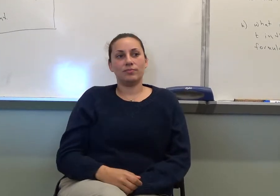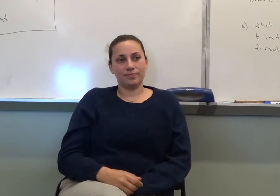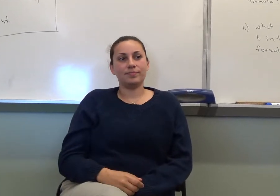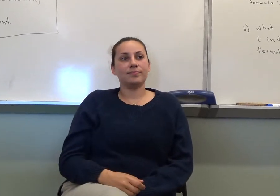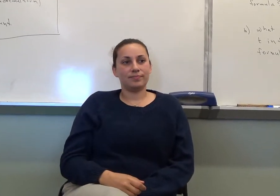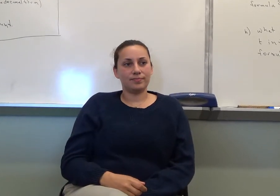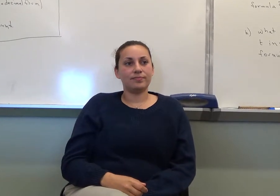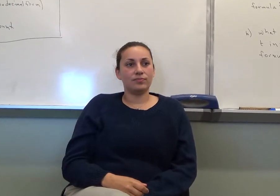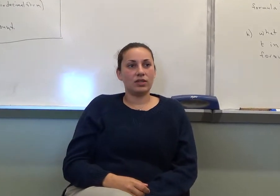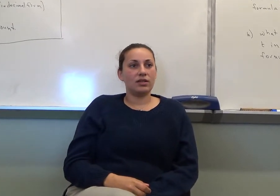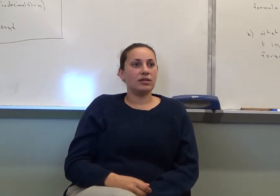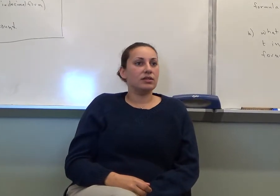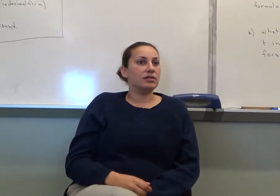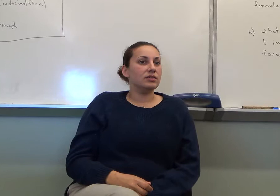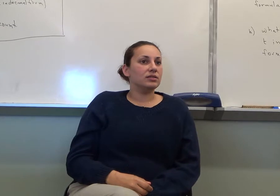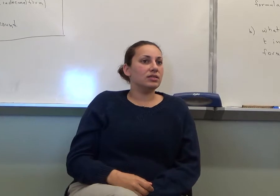decimal, we're going to do what? Is